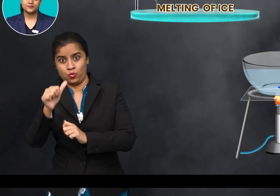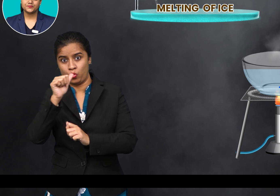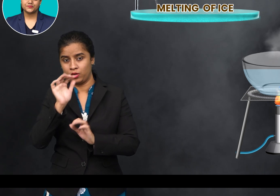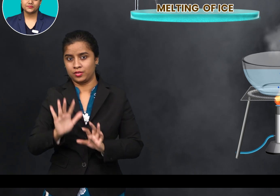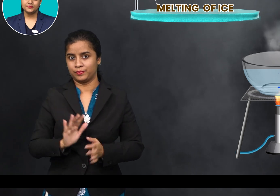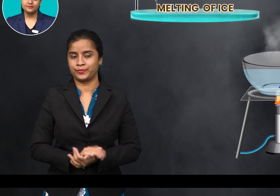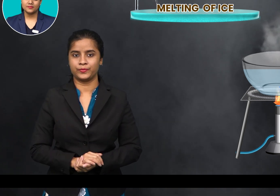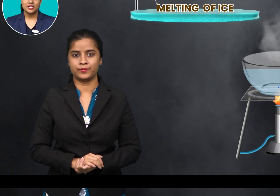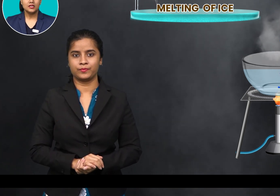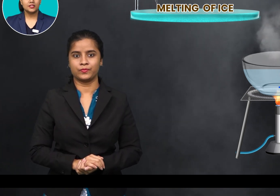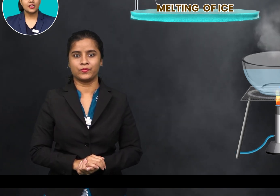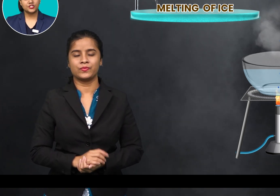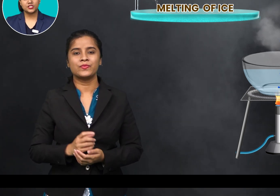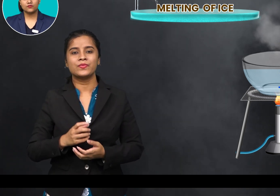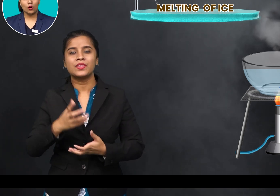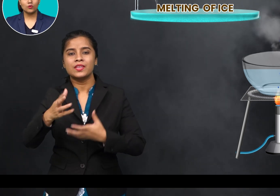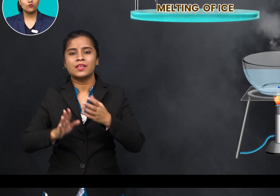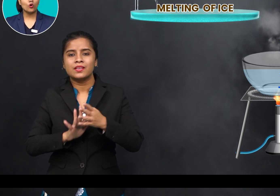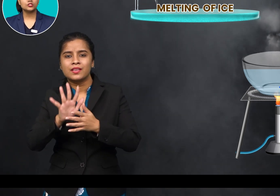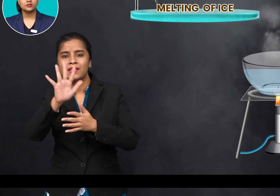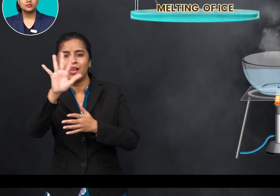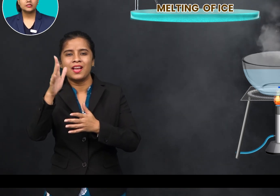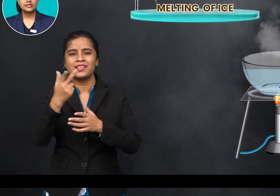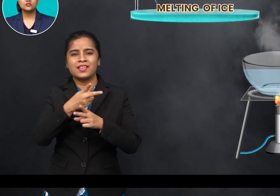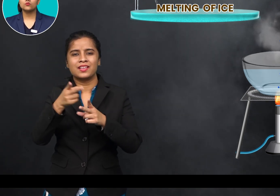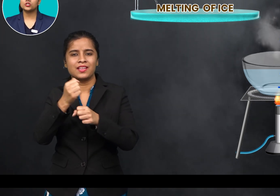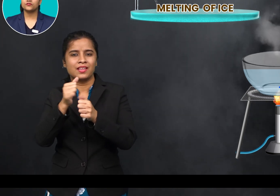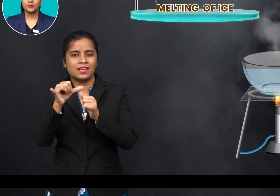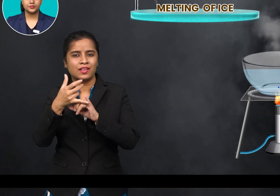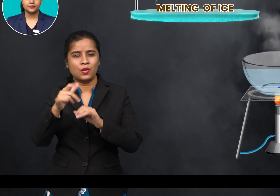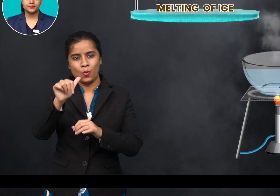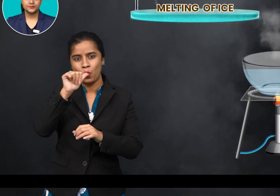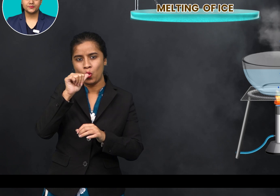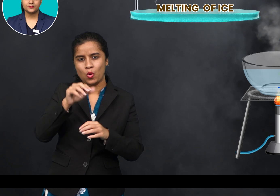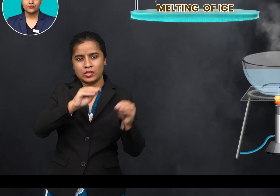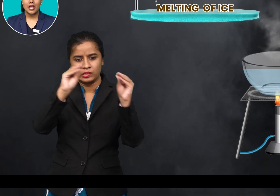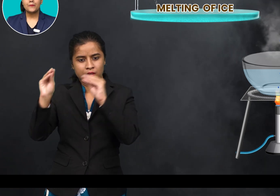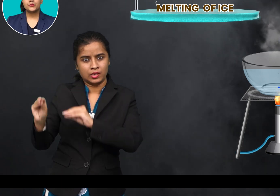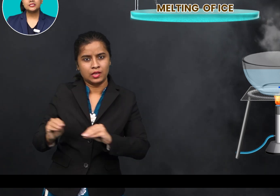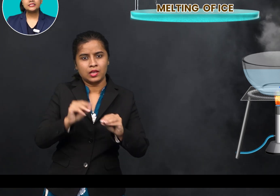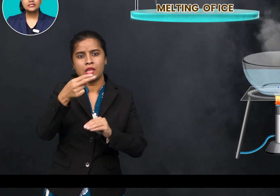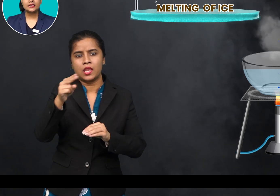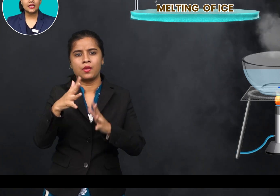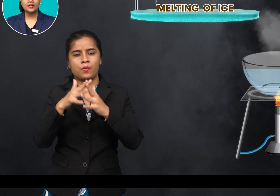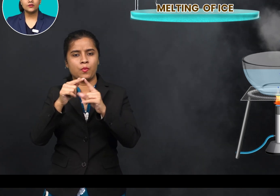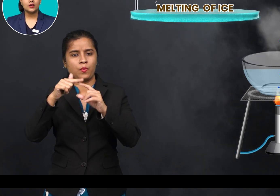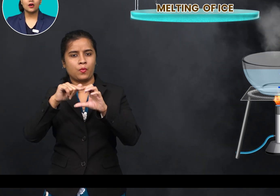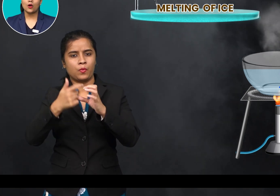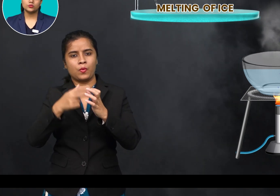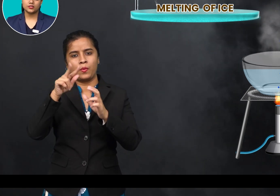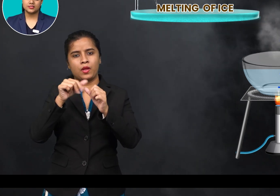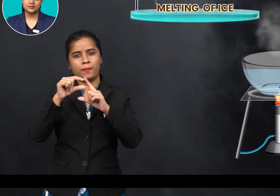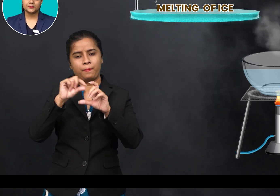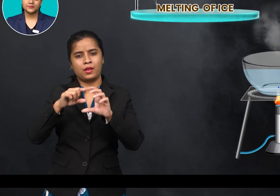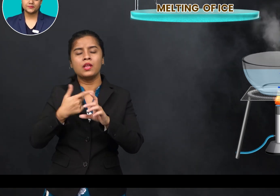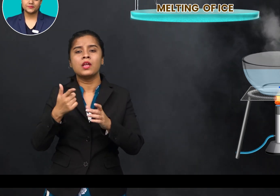well. The gaseous form of water is water vapour, present in the air